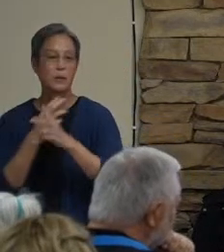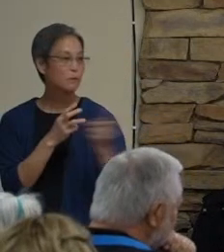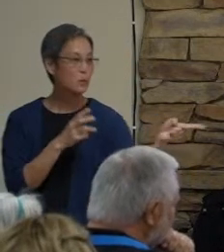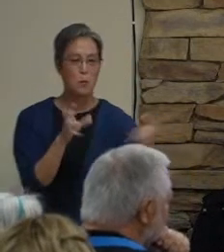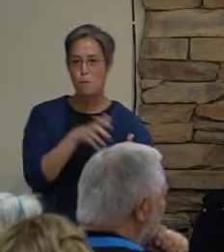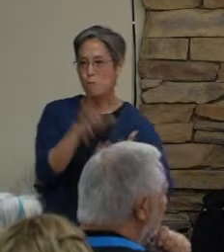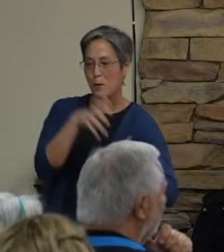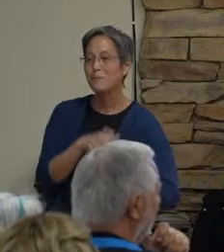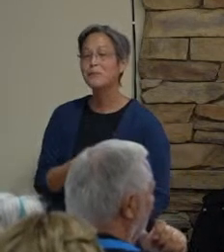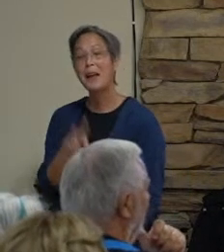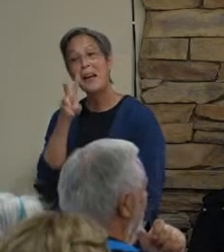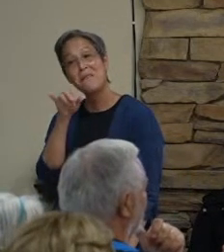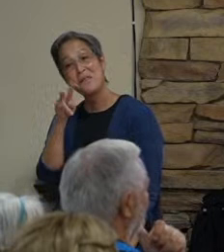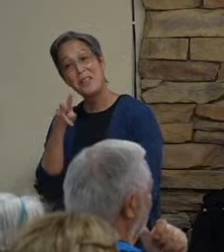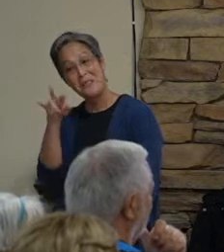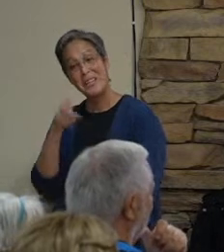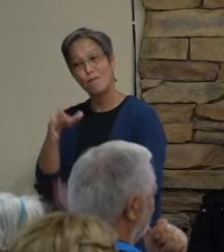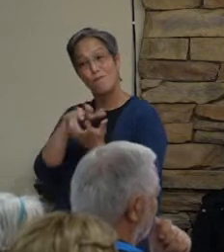has a lot to say to